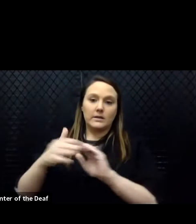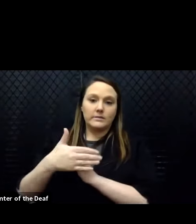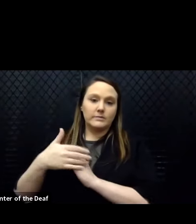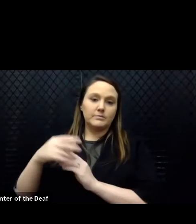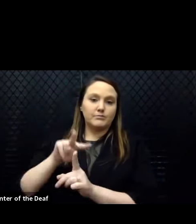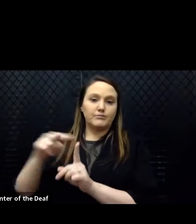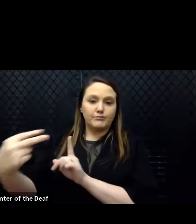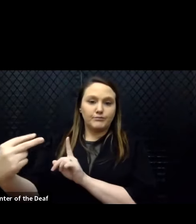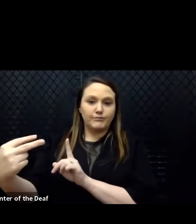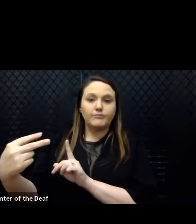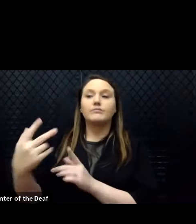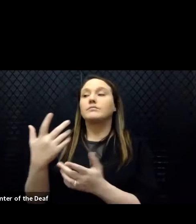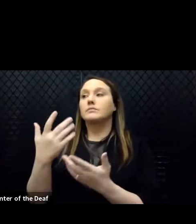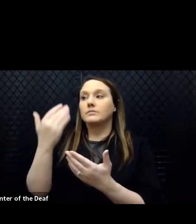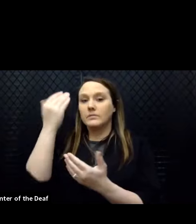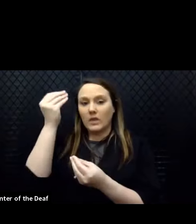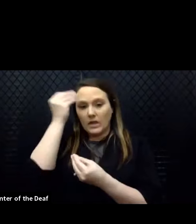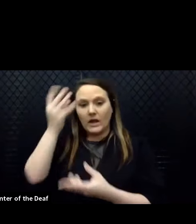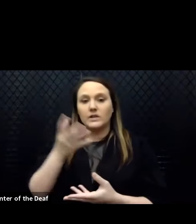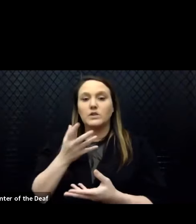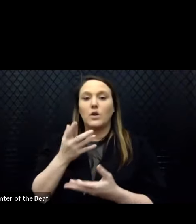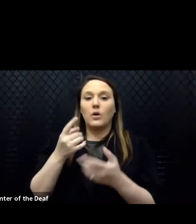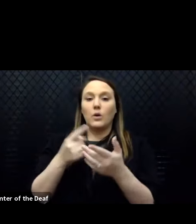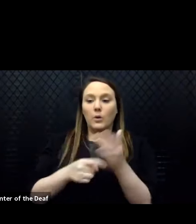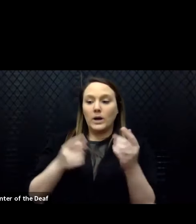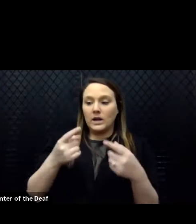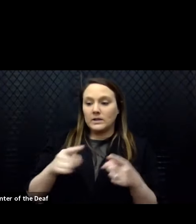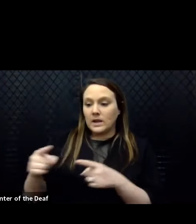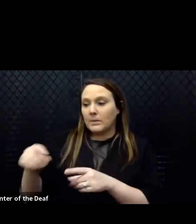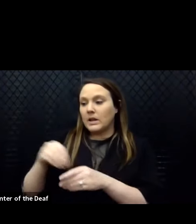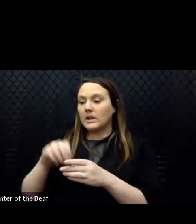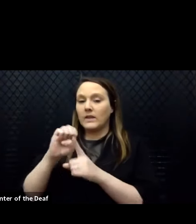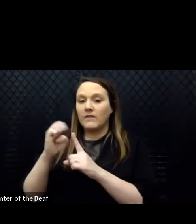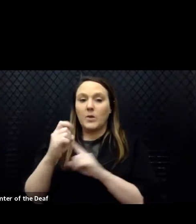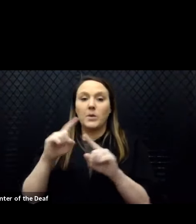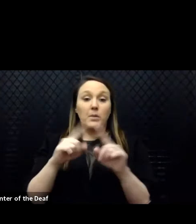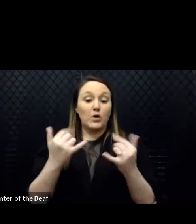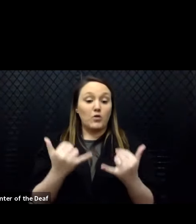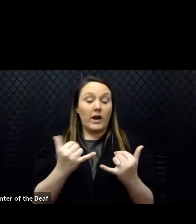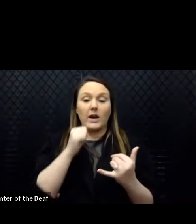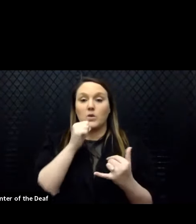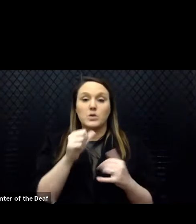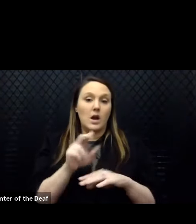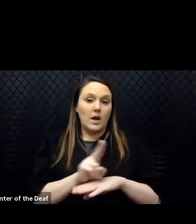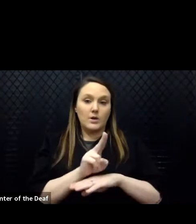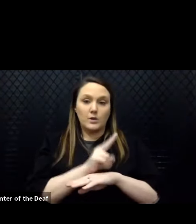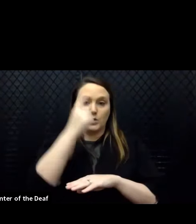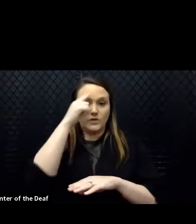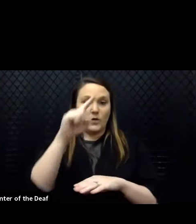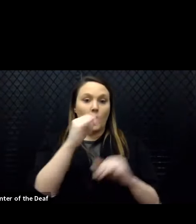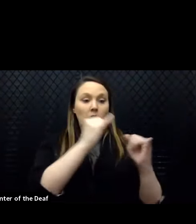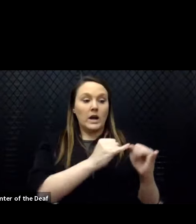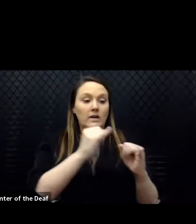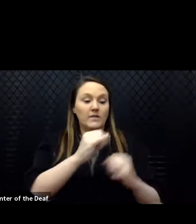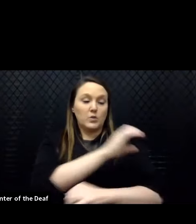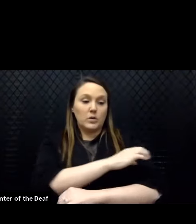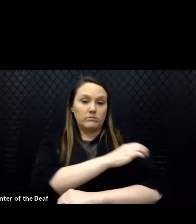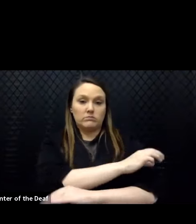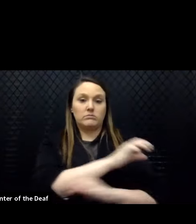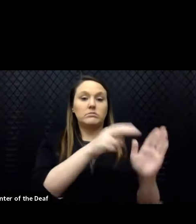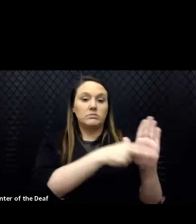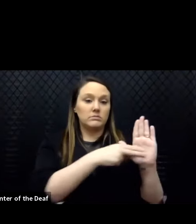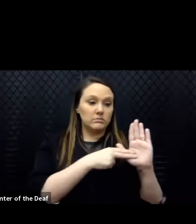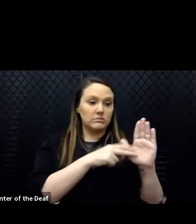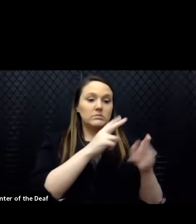in the community and that type of thing. But nobody right now is recommending that they're used for individual clinical diagnosis, treatment